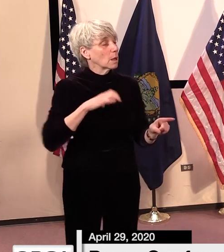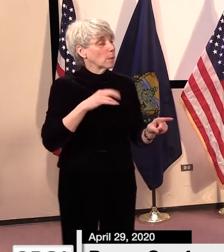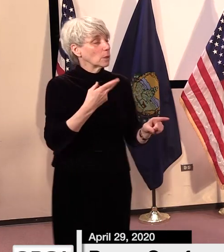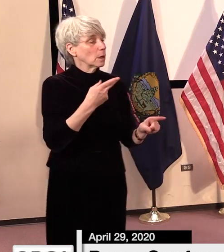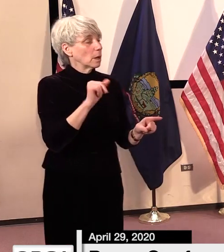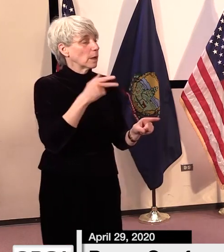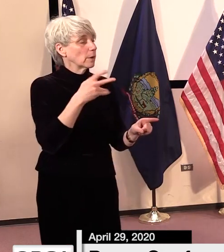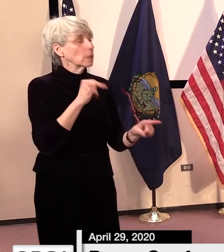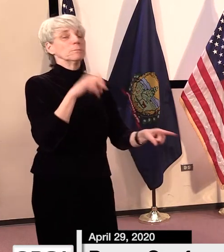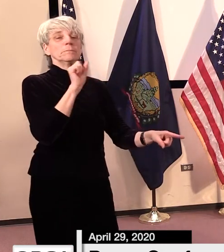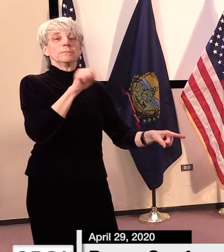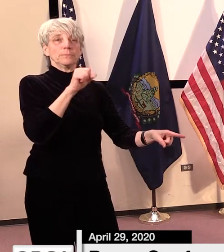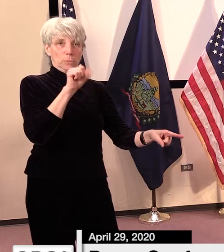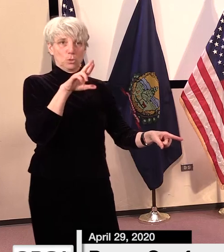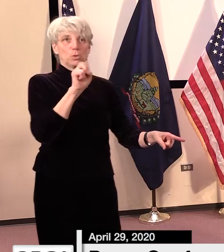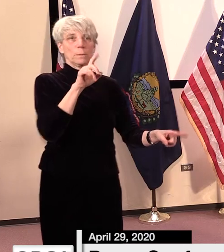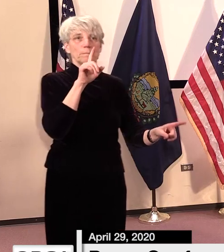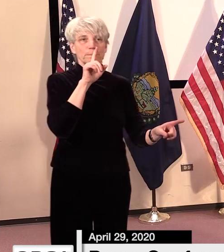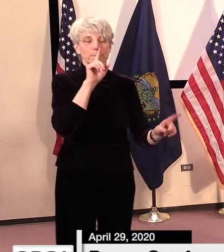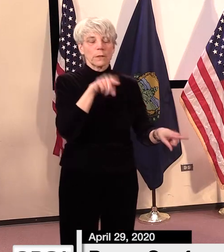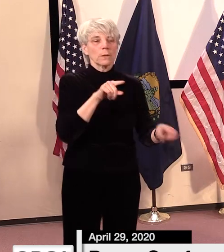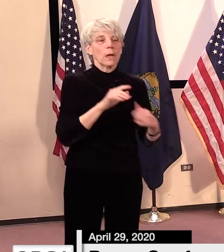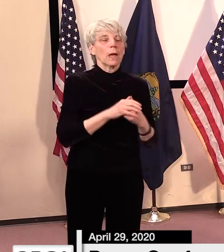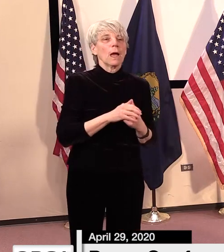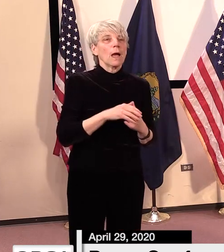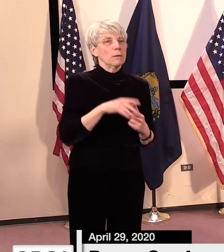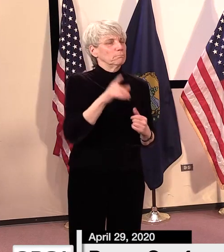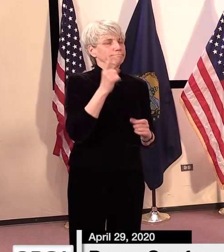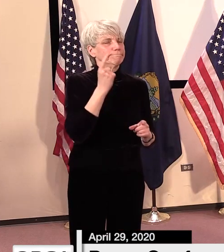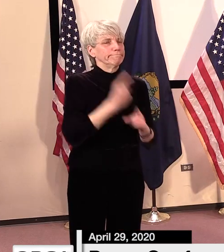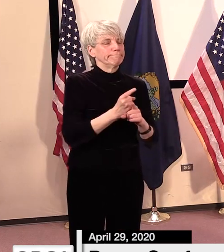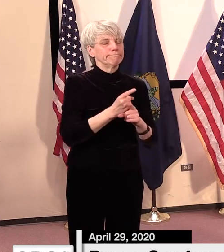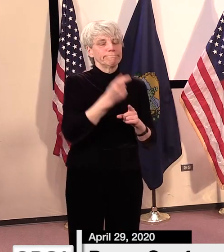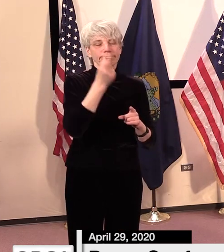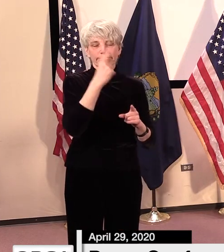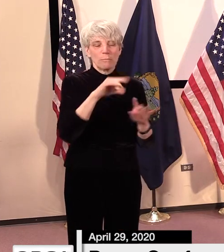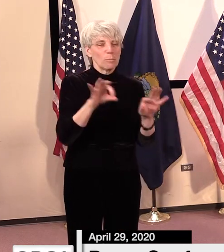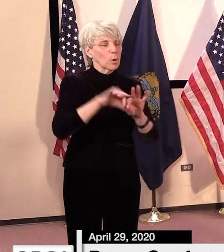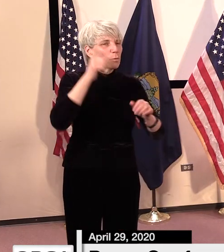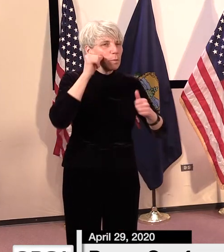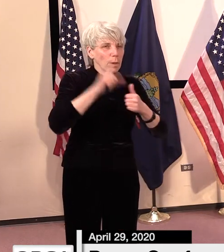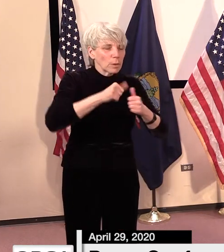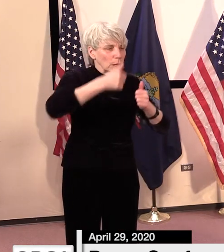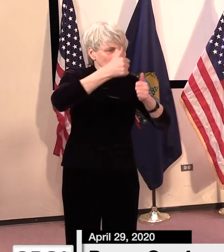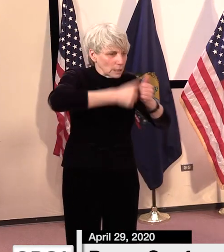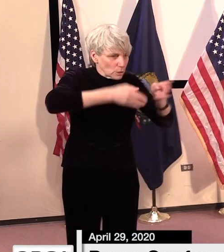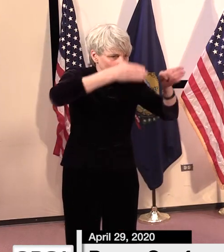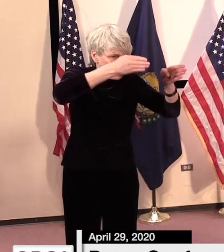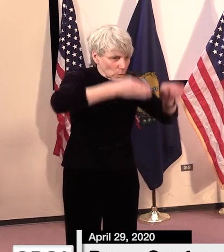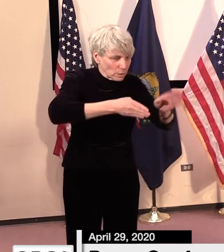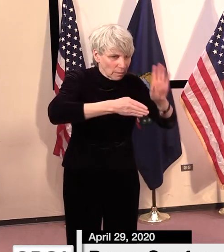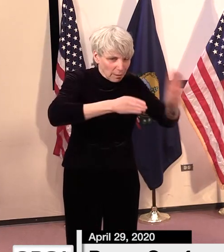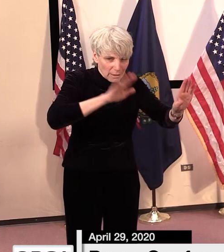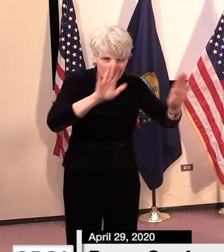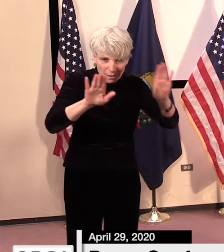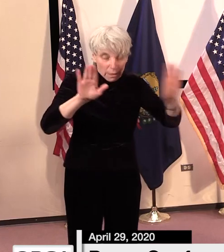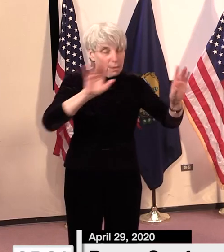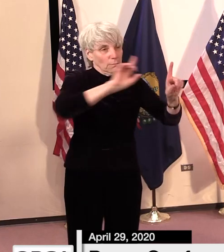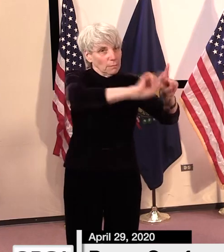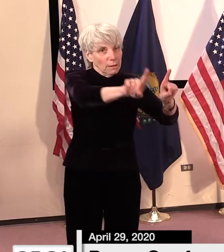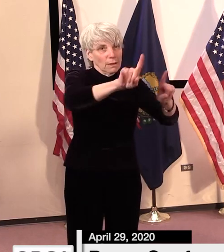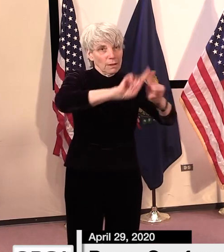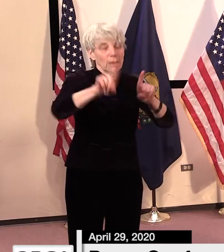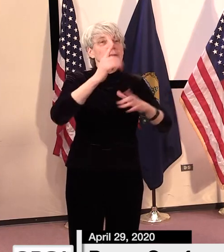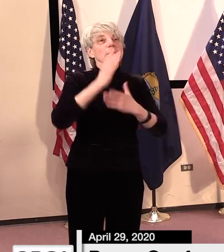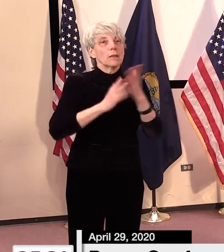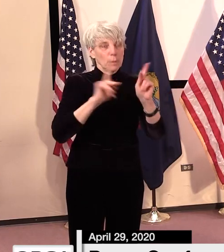Sure, thank you, Governor. Certainly, as you mentioned, every case is unique in terms of whether someone is eligible for